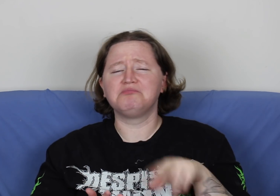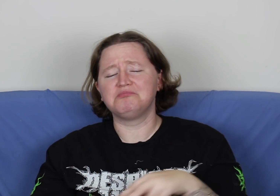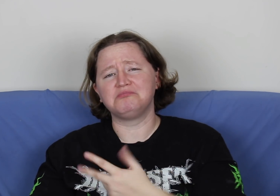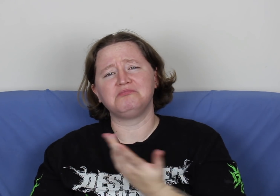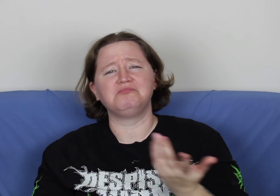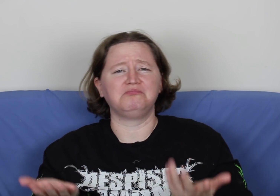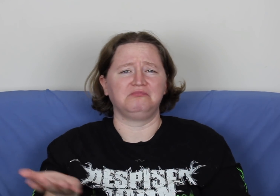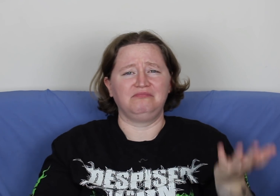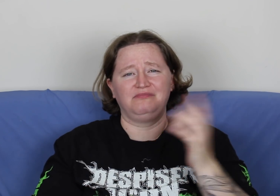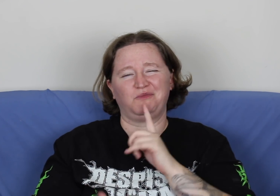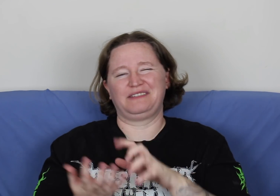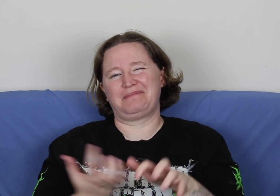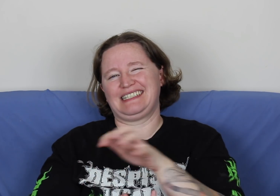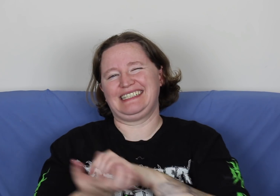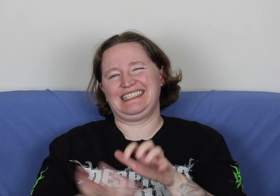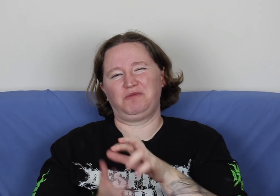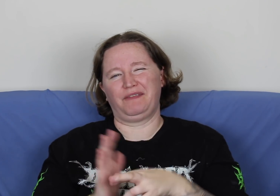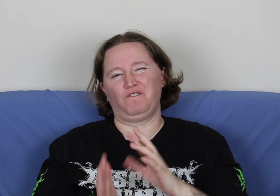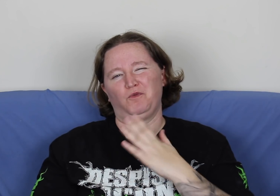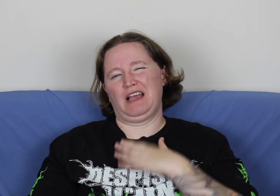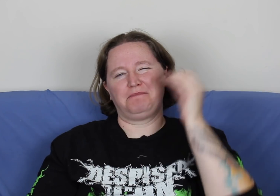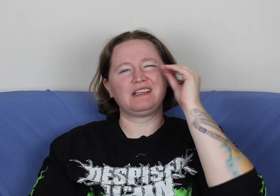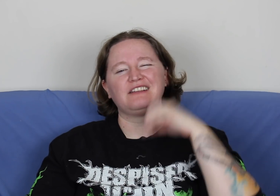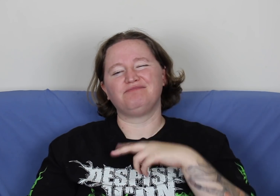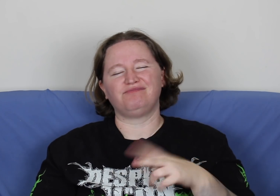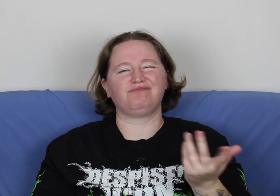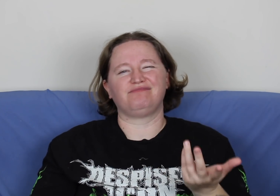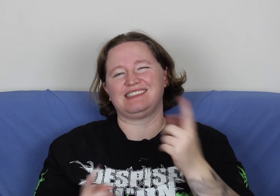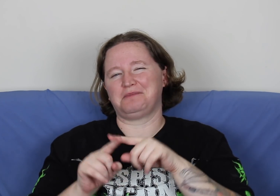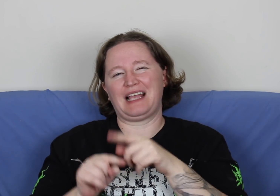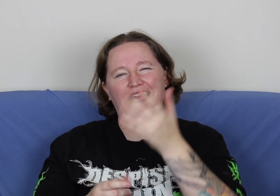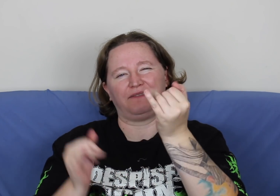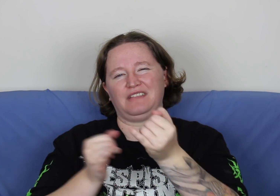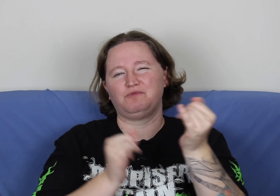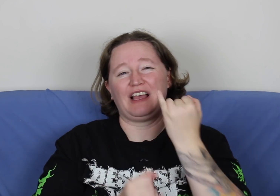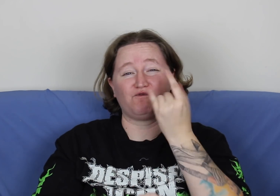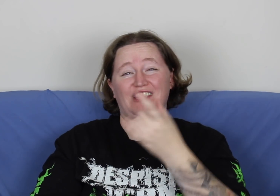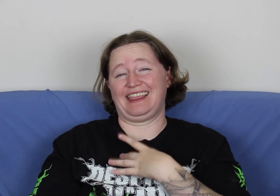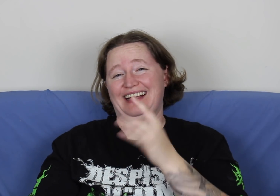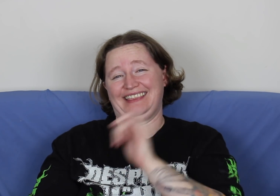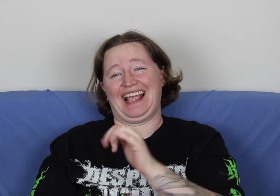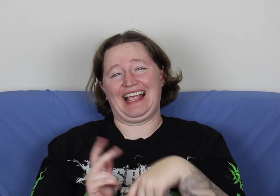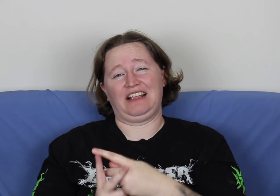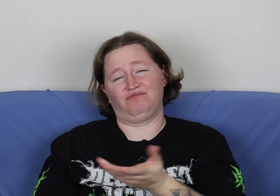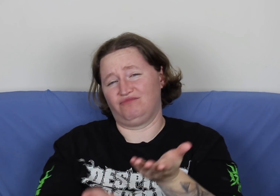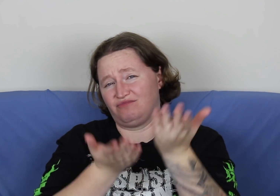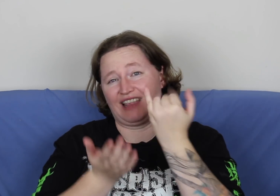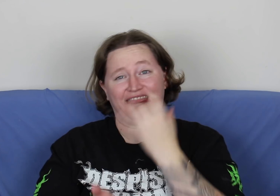was really cool to read. So kind of, I guess it's a mixed review in my opinion. It's really going to depend on the individual. If you like that